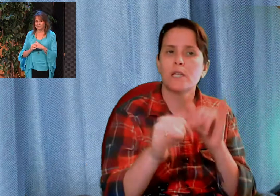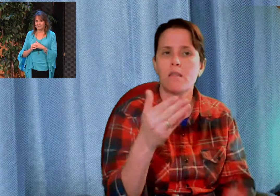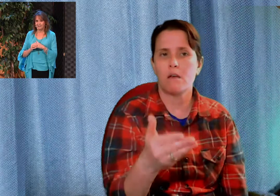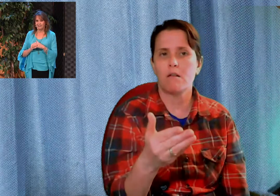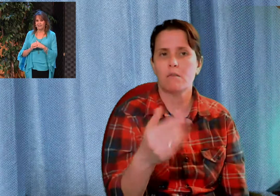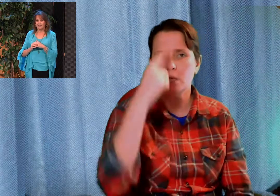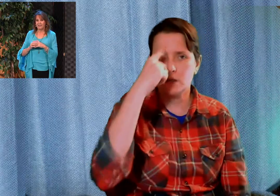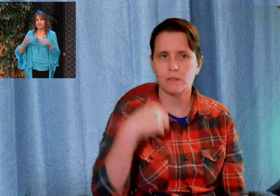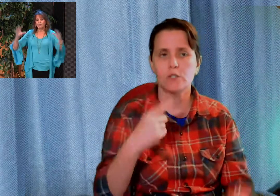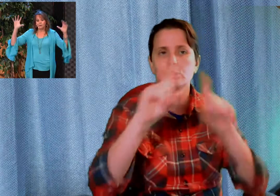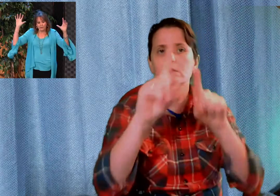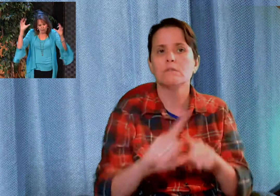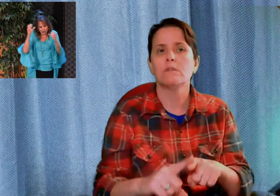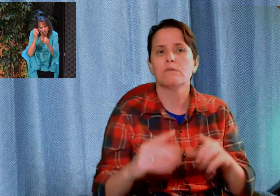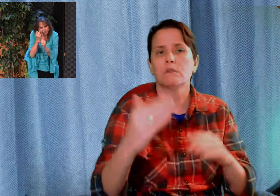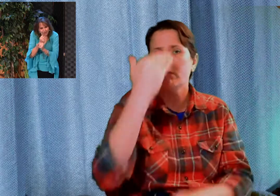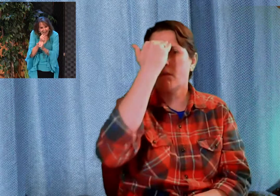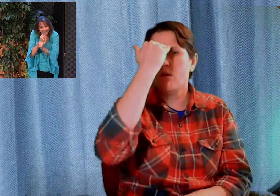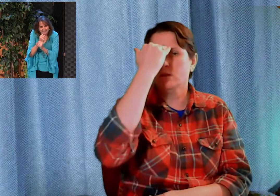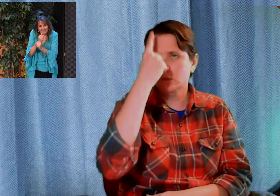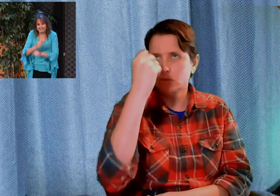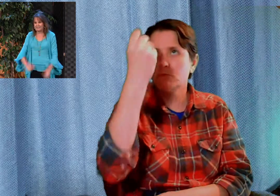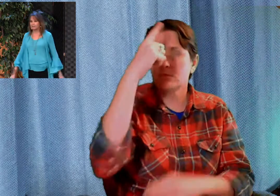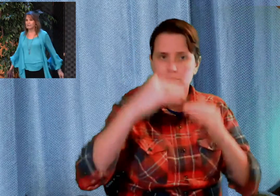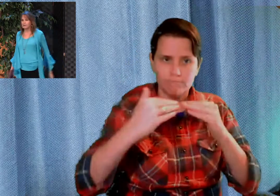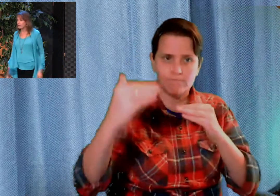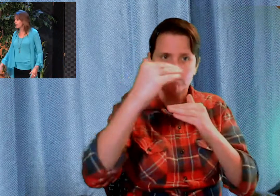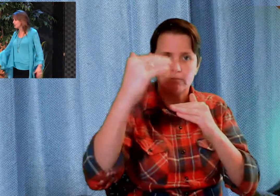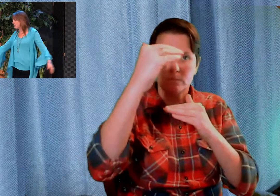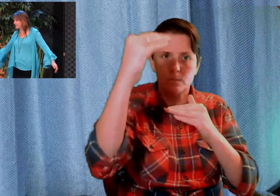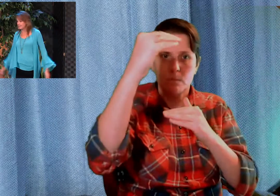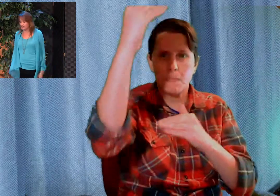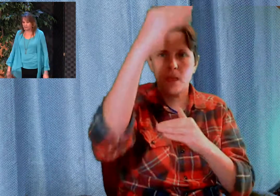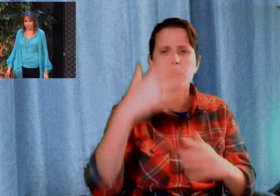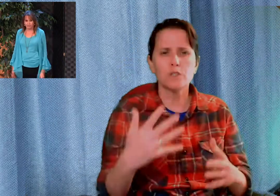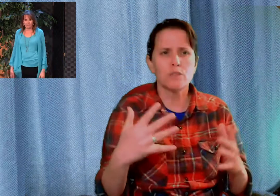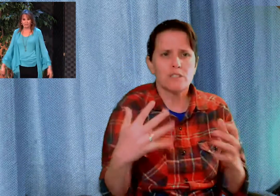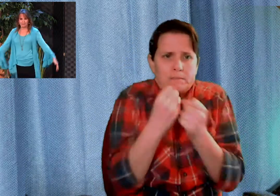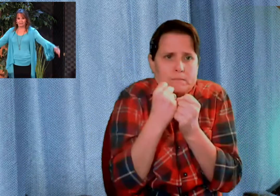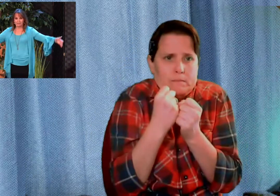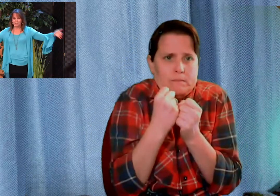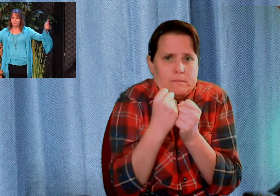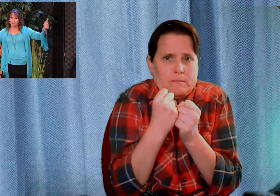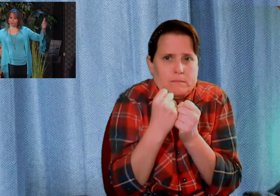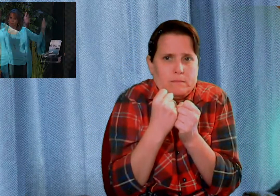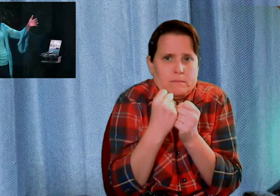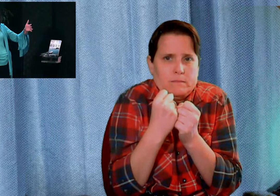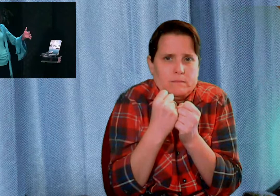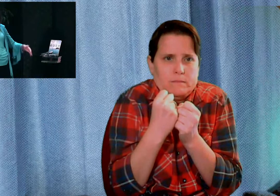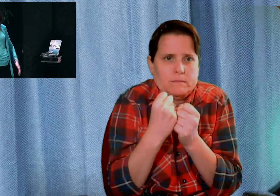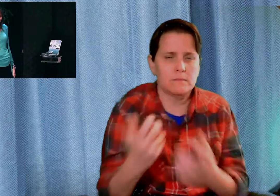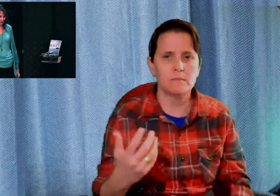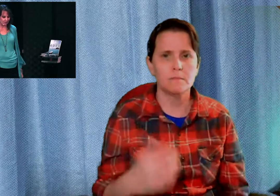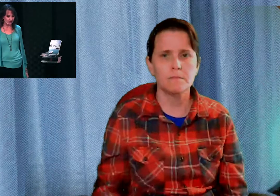consciousness. And so when we are contracted, like go ahead and contract now just for fun because this is,